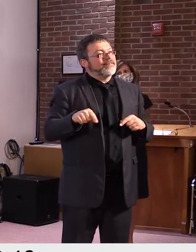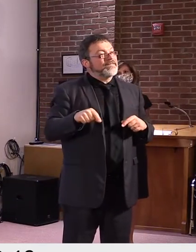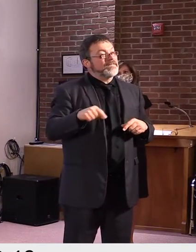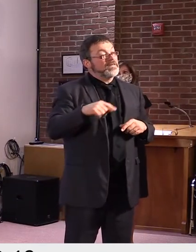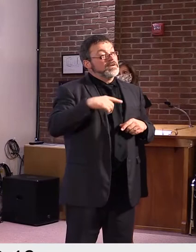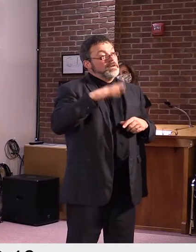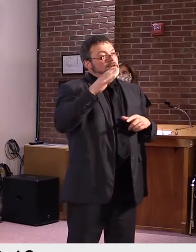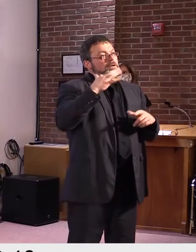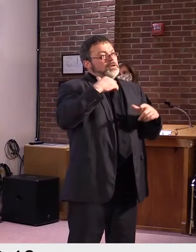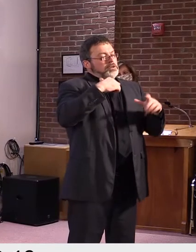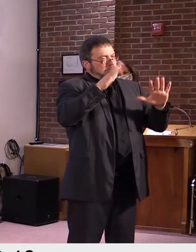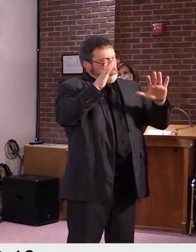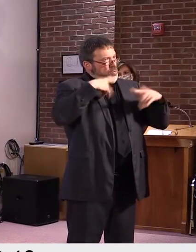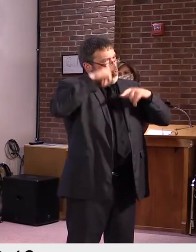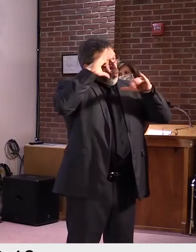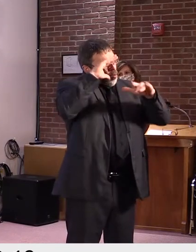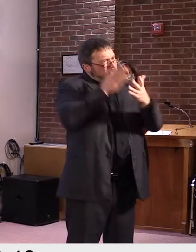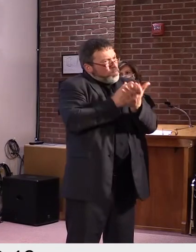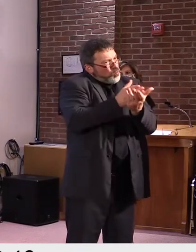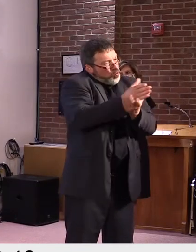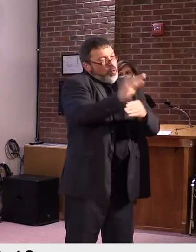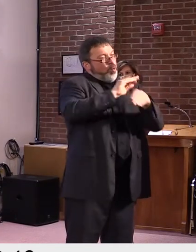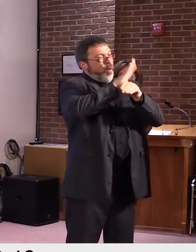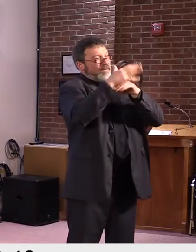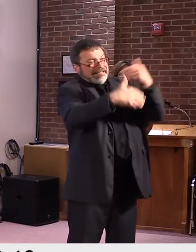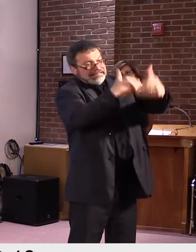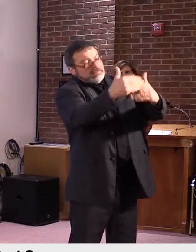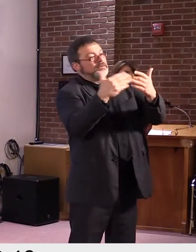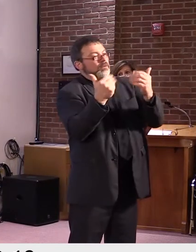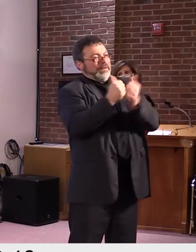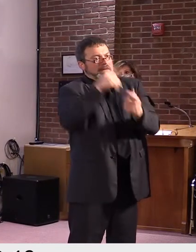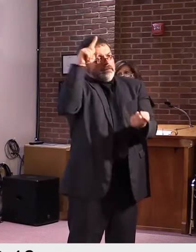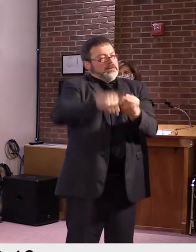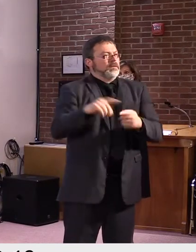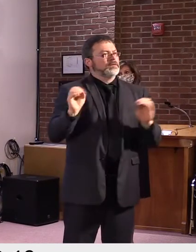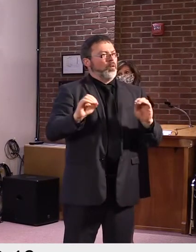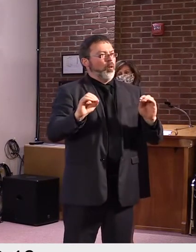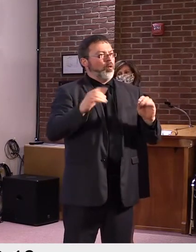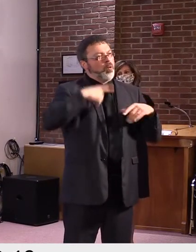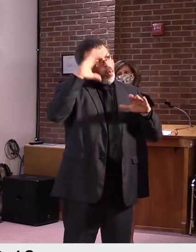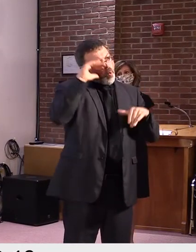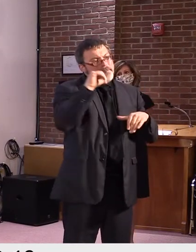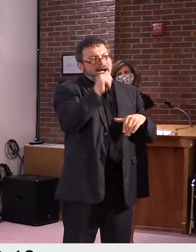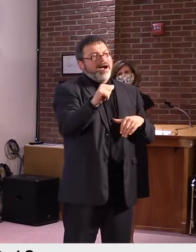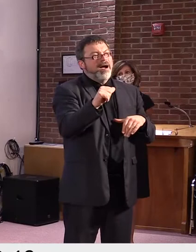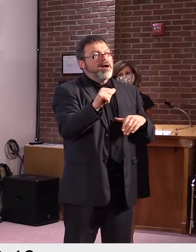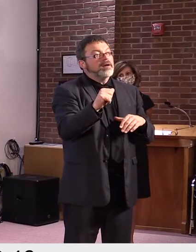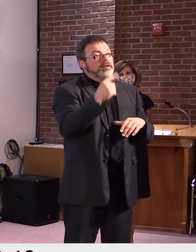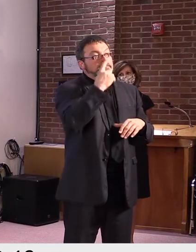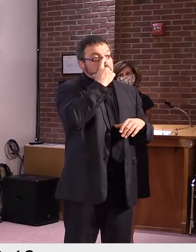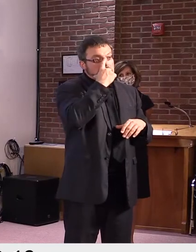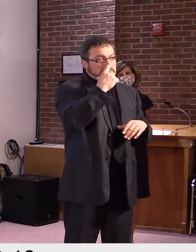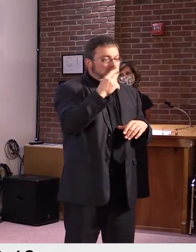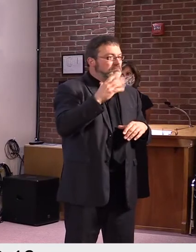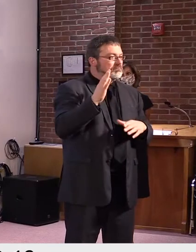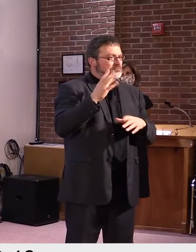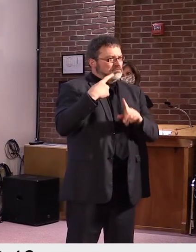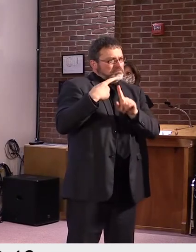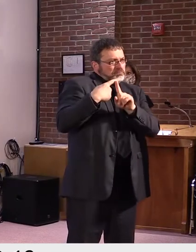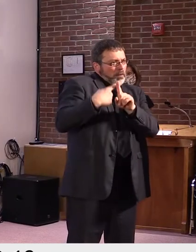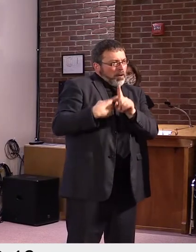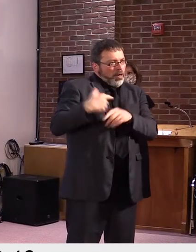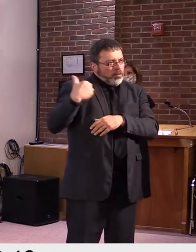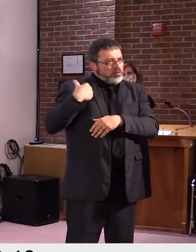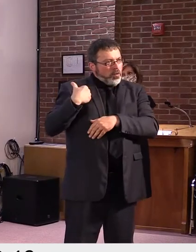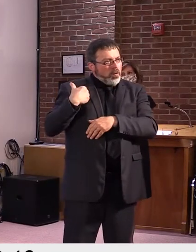for us. Without other states like California, it was 5 weeks ago, they already took a loan out from the federal